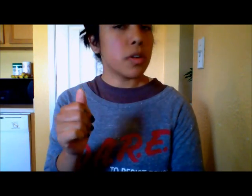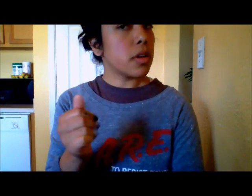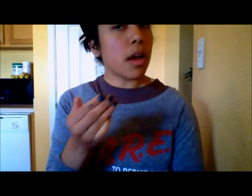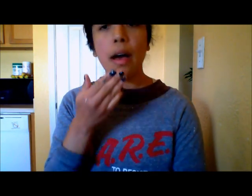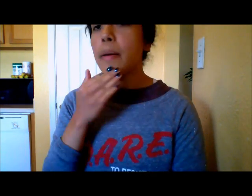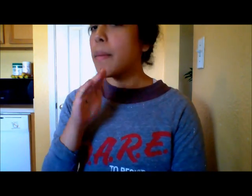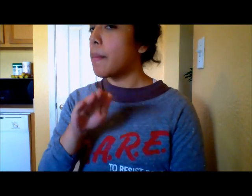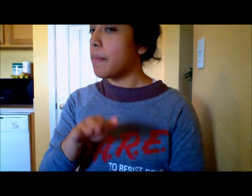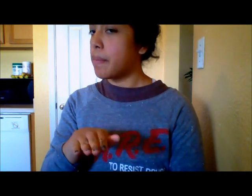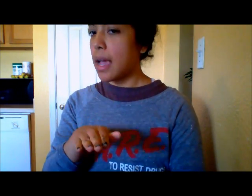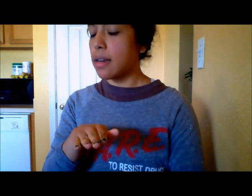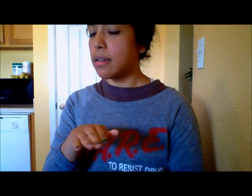Not bad.